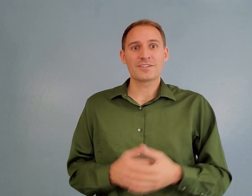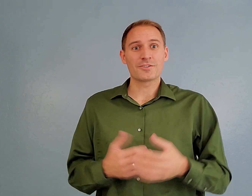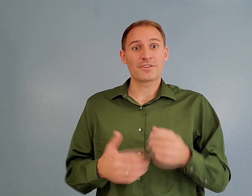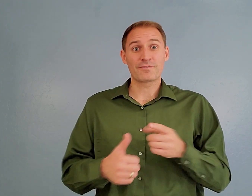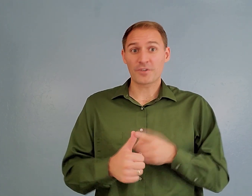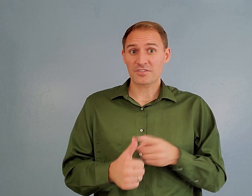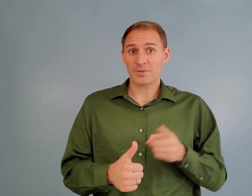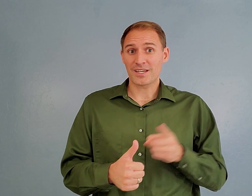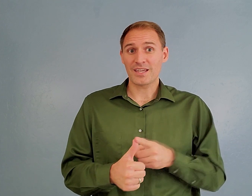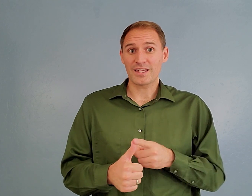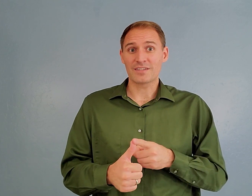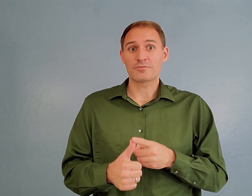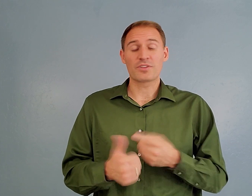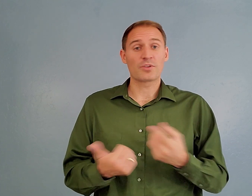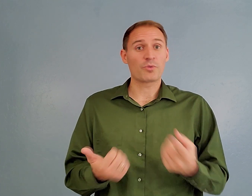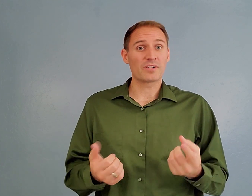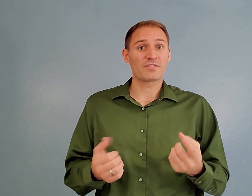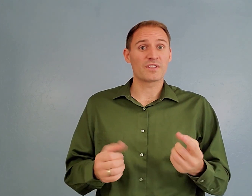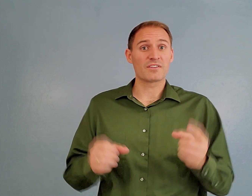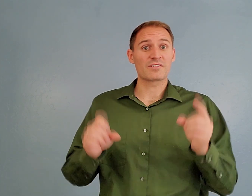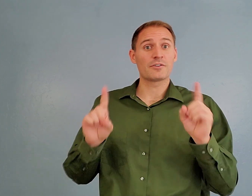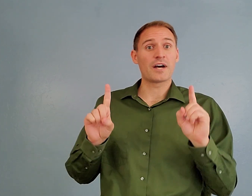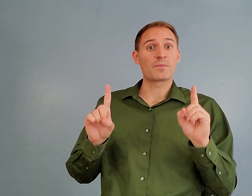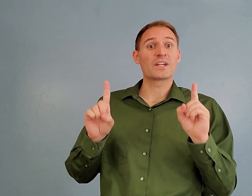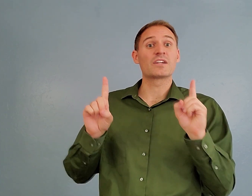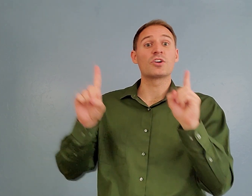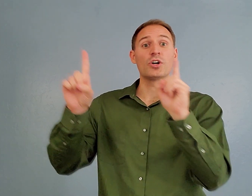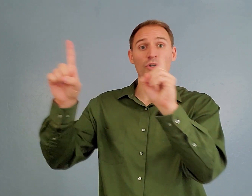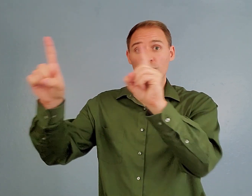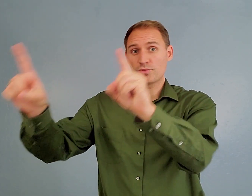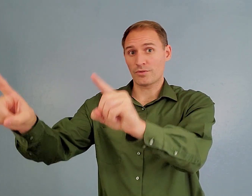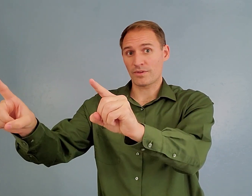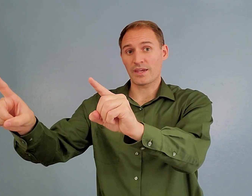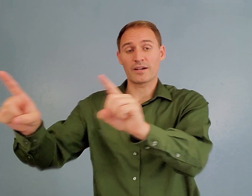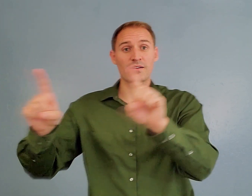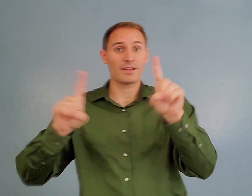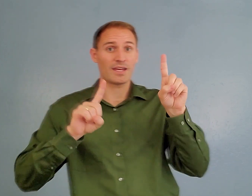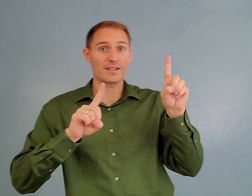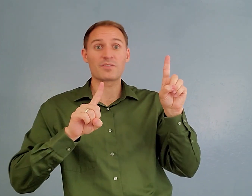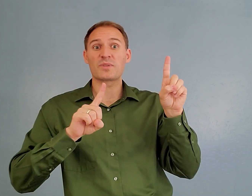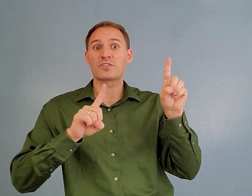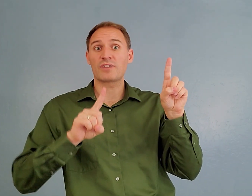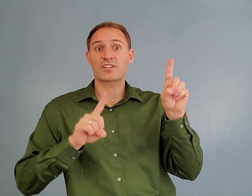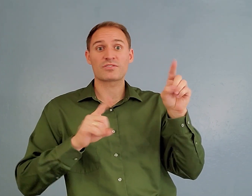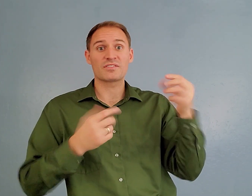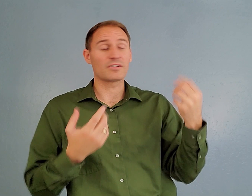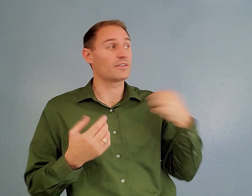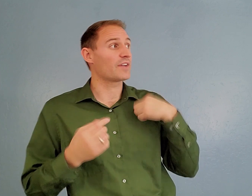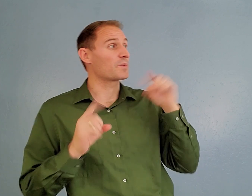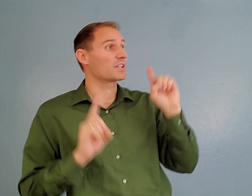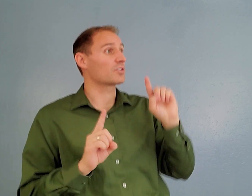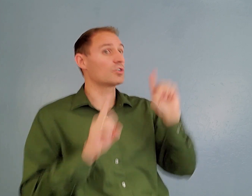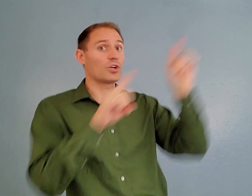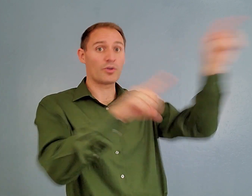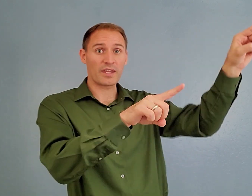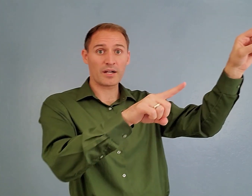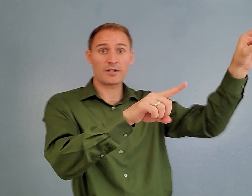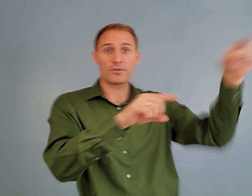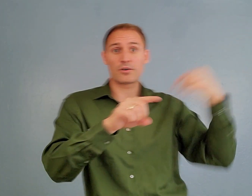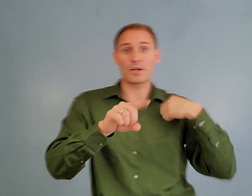the first way is with your pointer finger. So I'm going to go over there, and it'll be directional. So if I'm going to go there or I'm